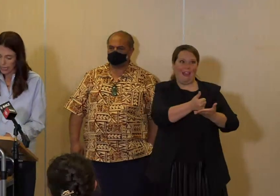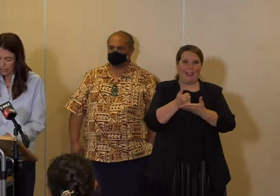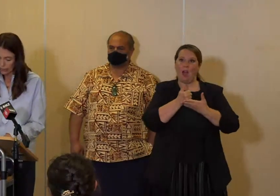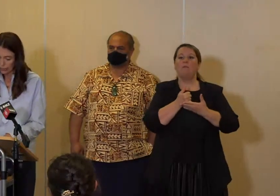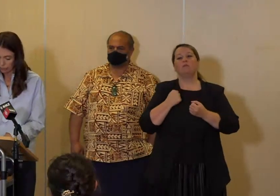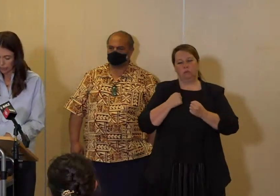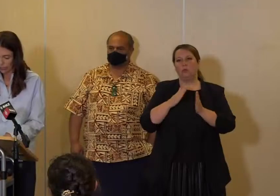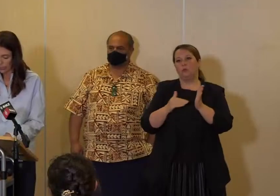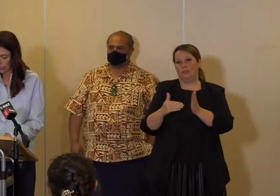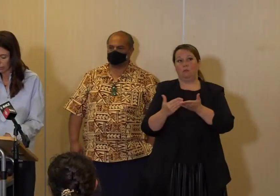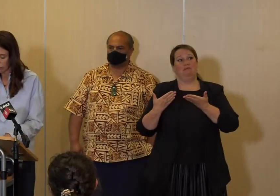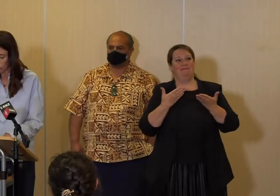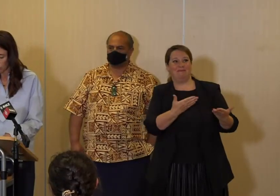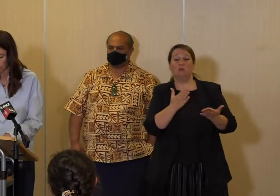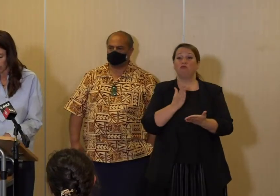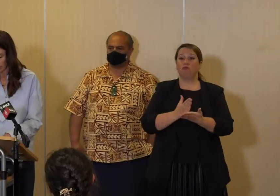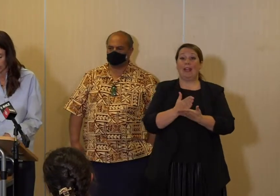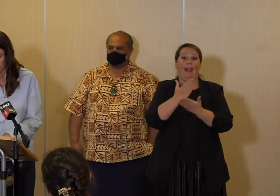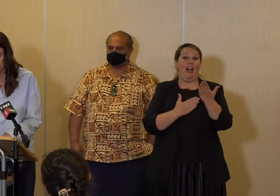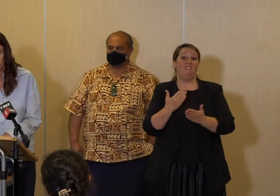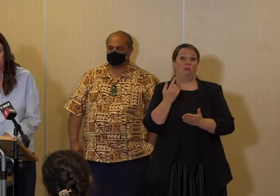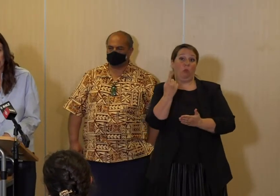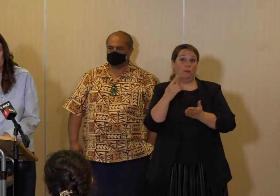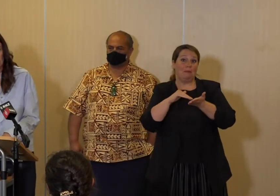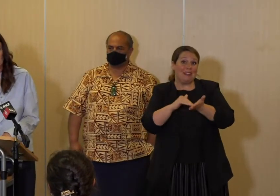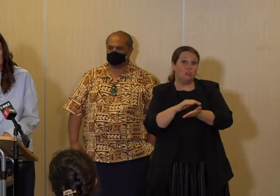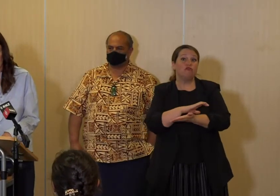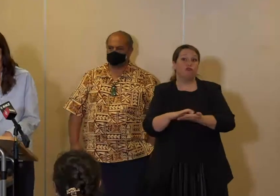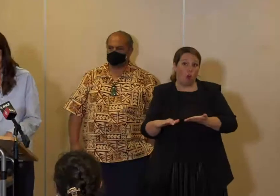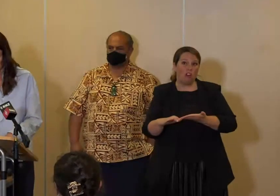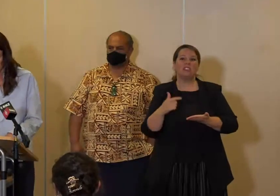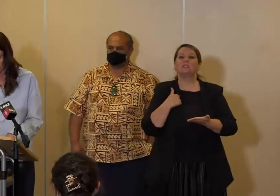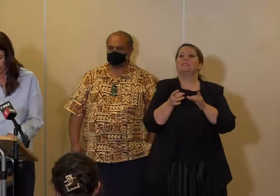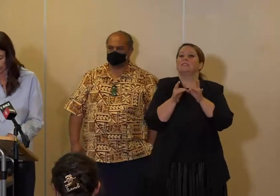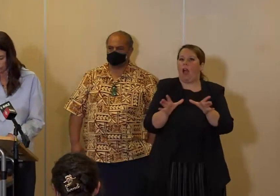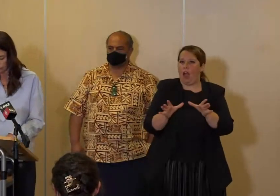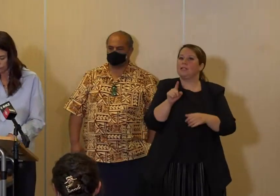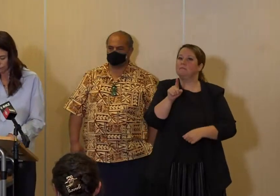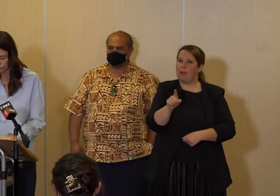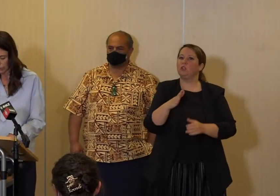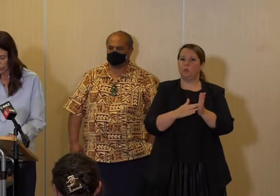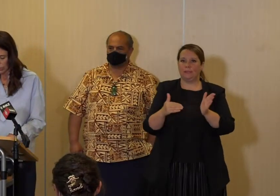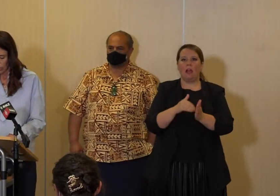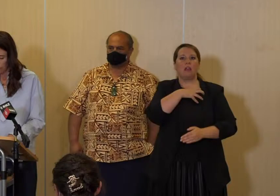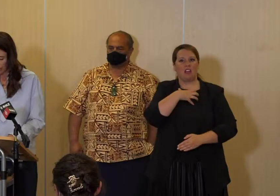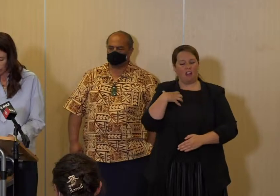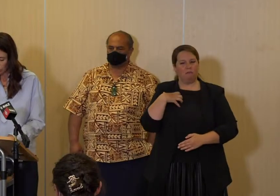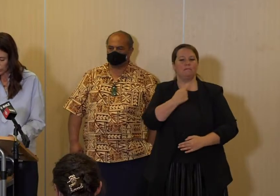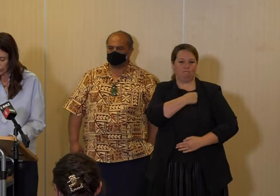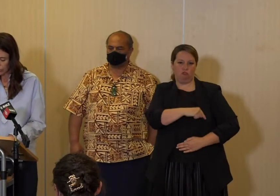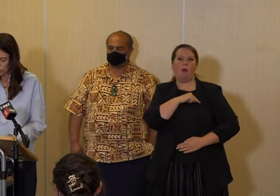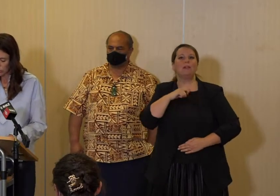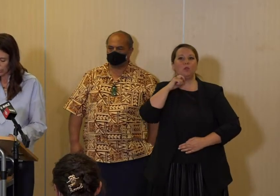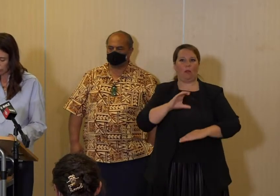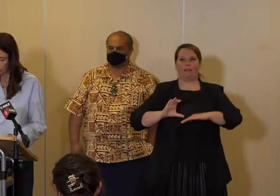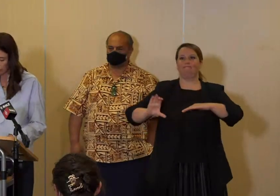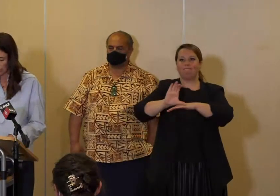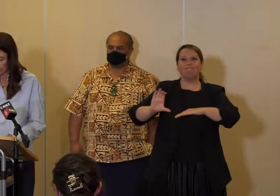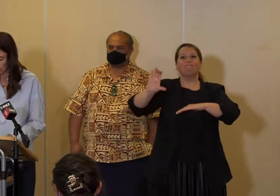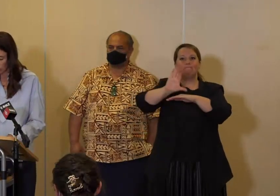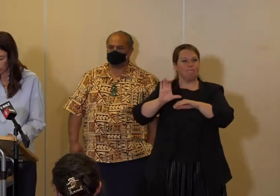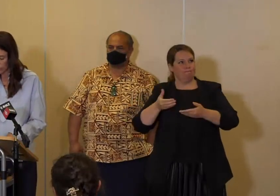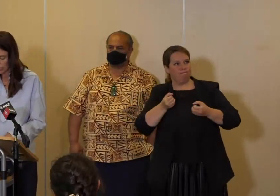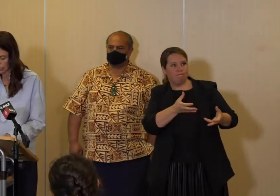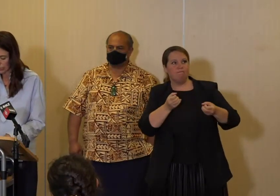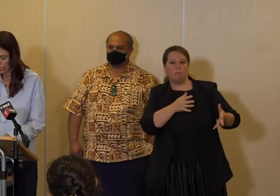a starting figure and the government will provide additional assistance as required. I've been in contact with Australian Prime